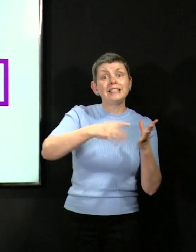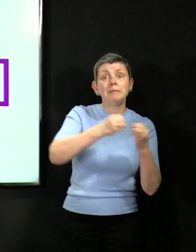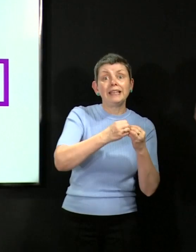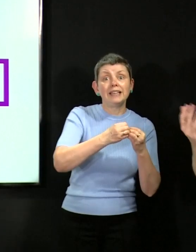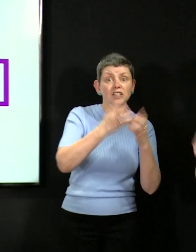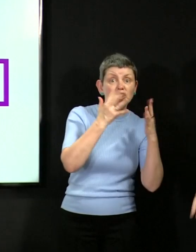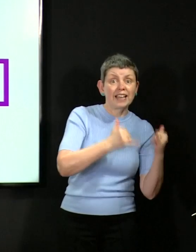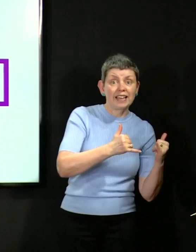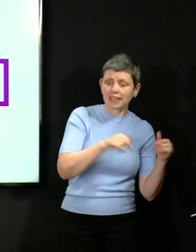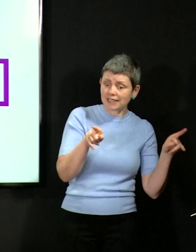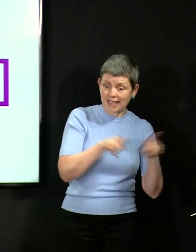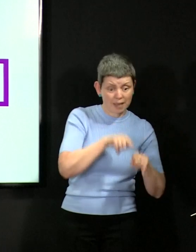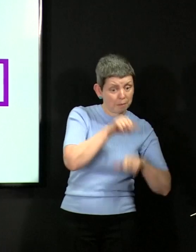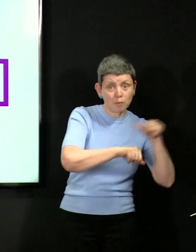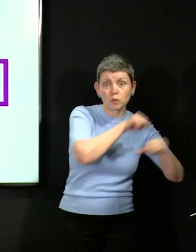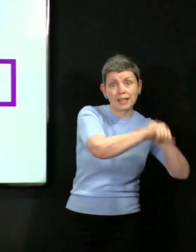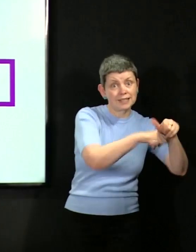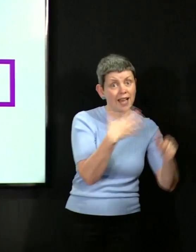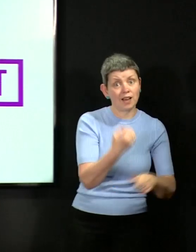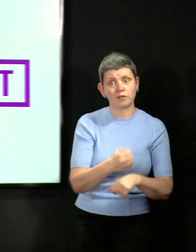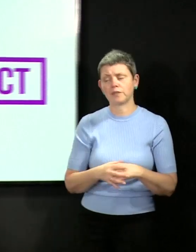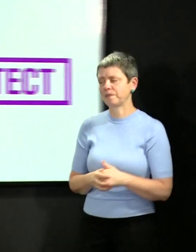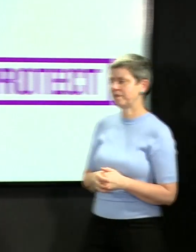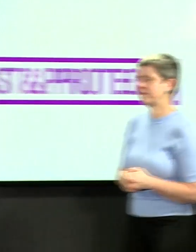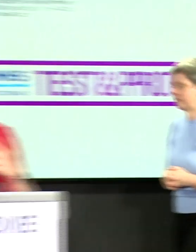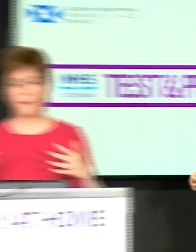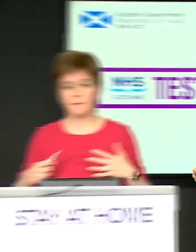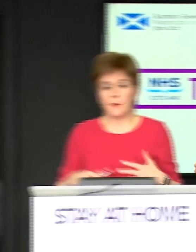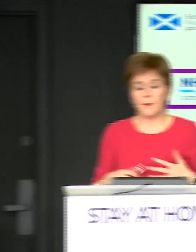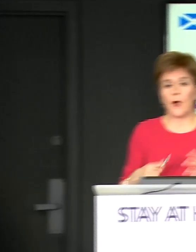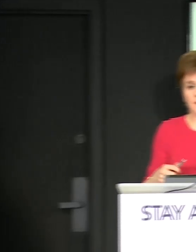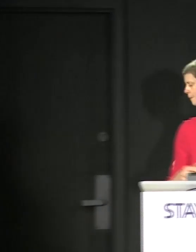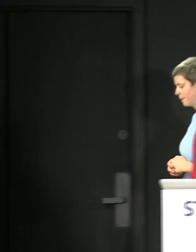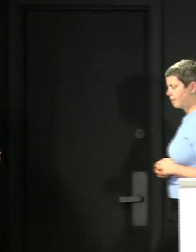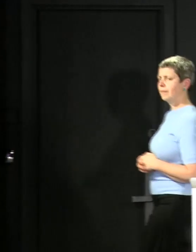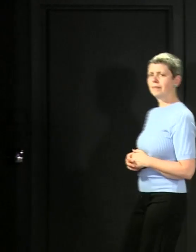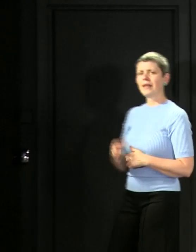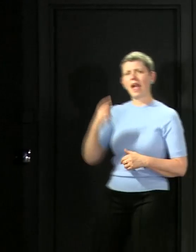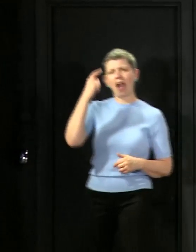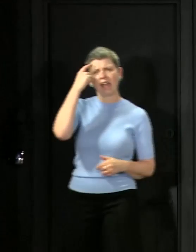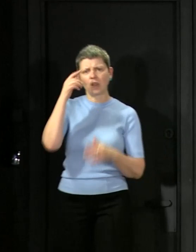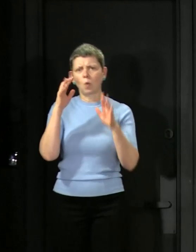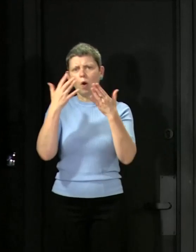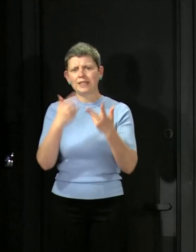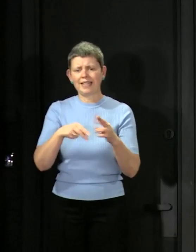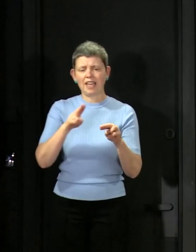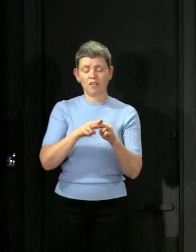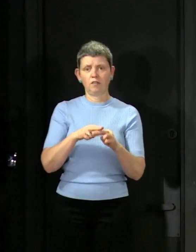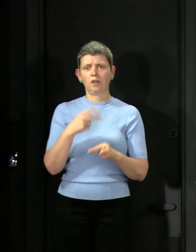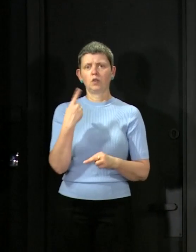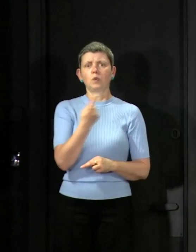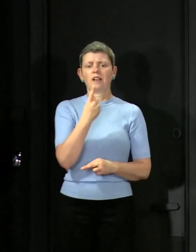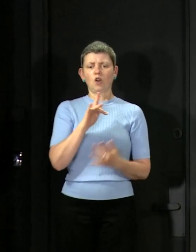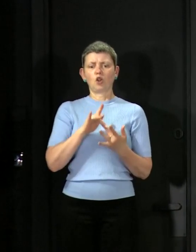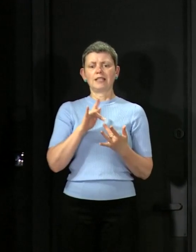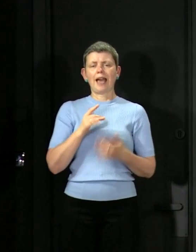just going to ramp it up for coronavirus. Yeah, I think the worry probably that people have is more if you're being phoned as a contact,